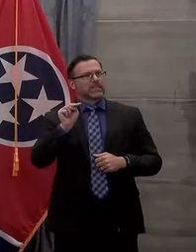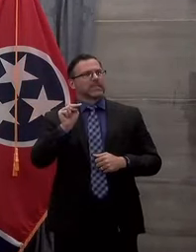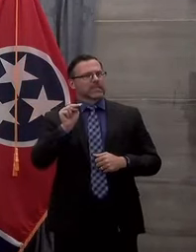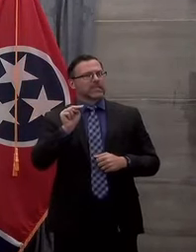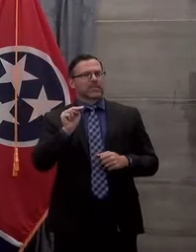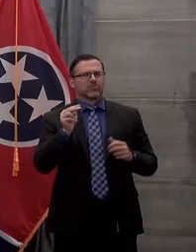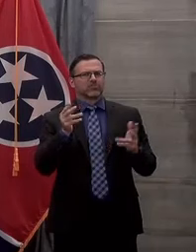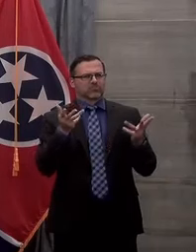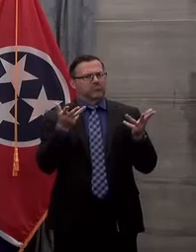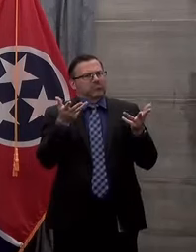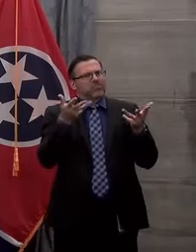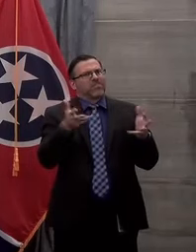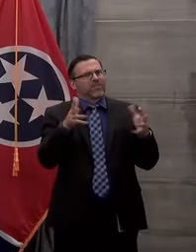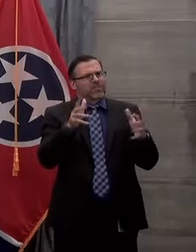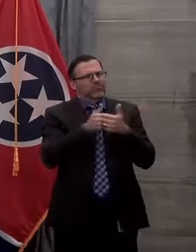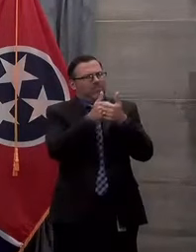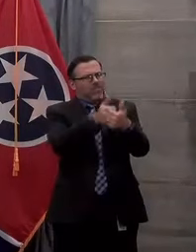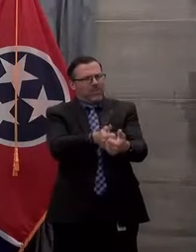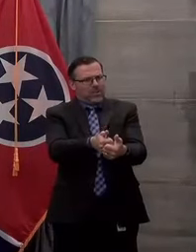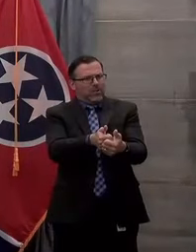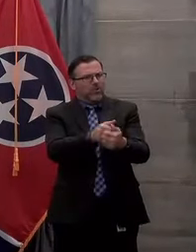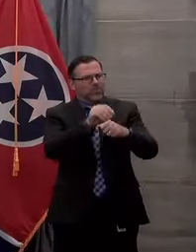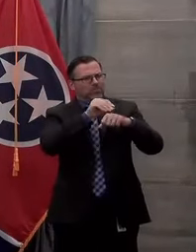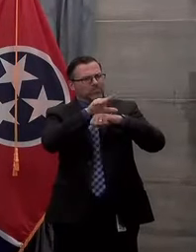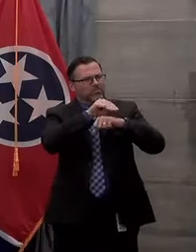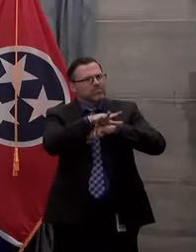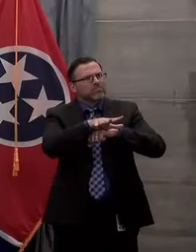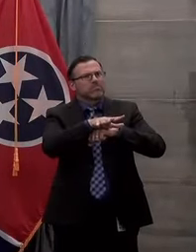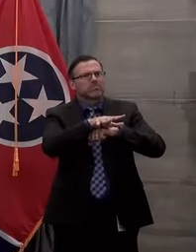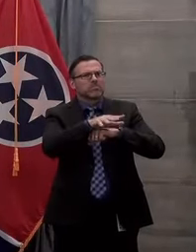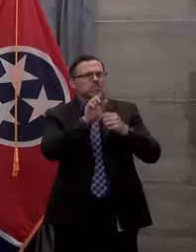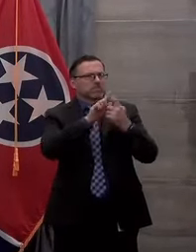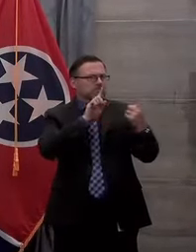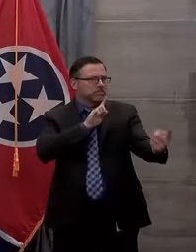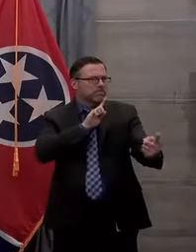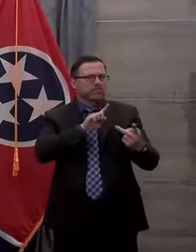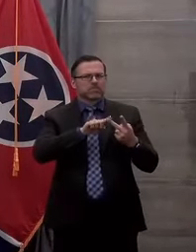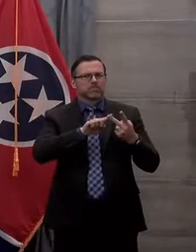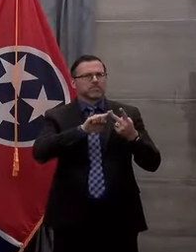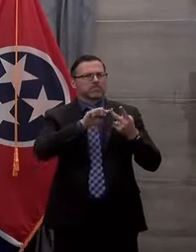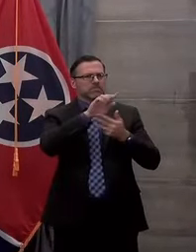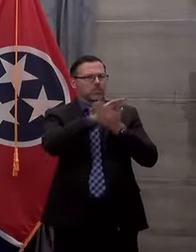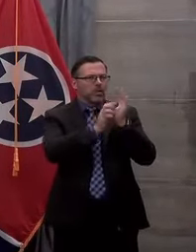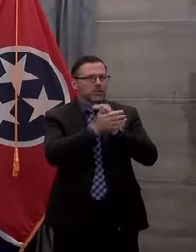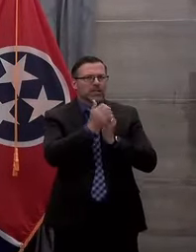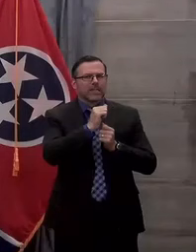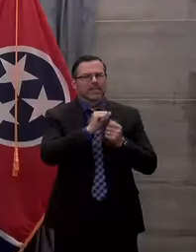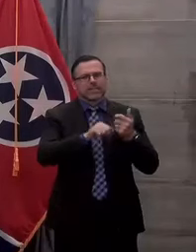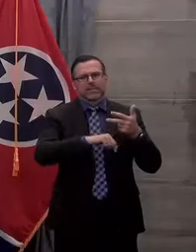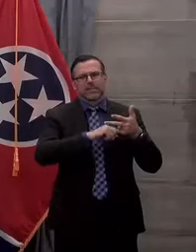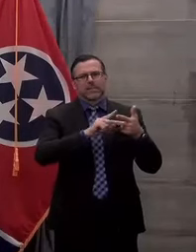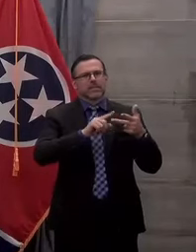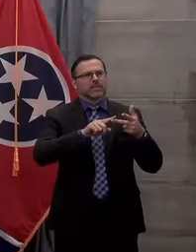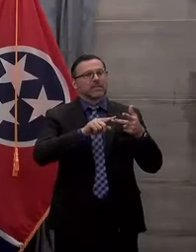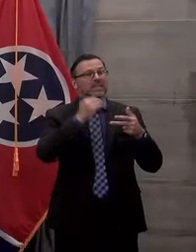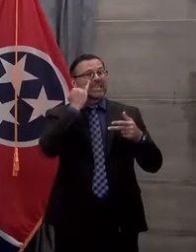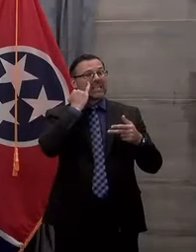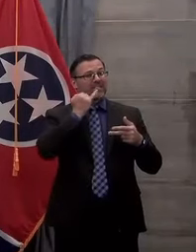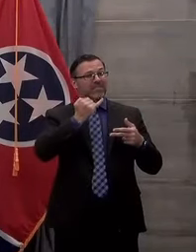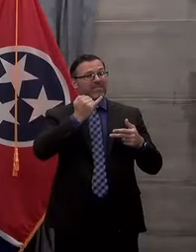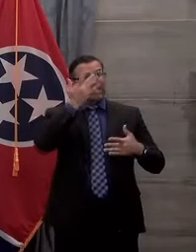what helps to mitigate the spread of a virus like COVID-19, washing hands, staying home when